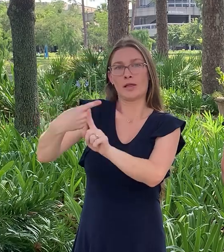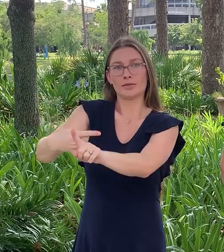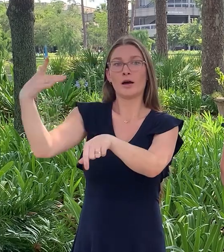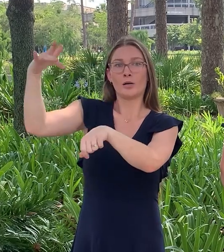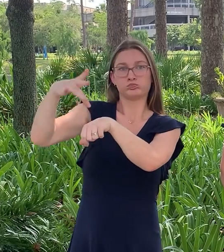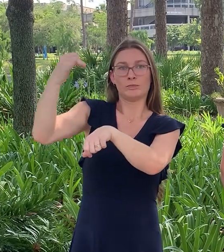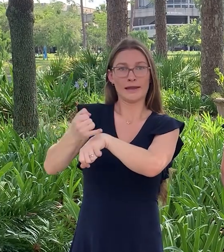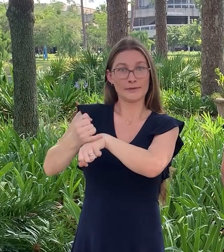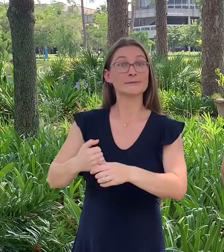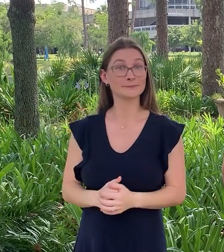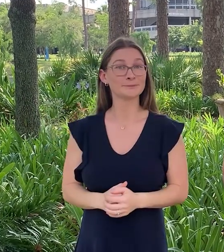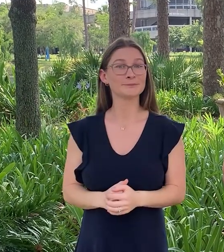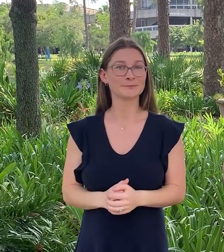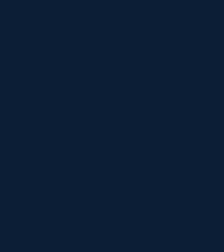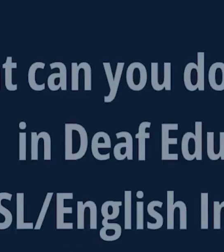visits per month.